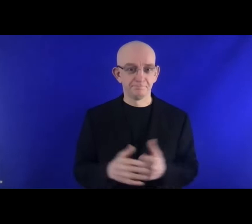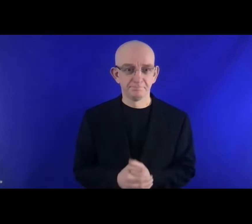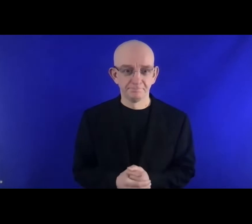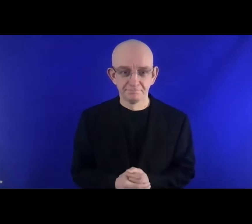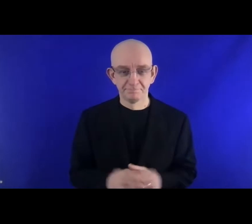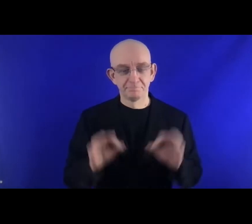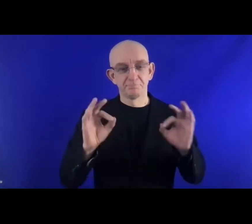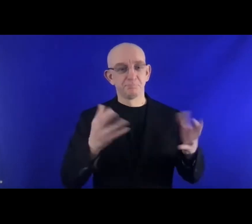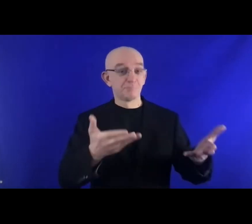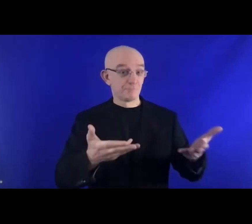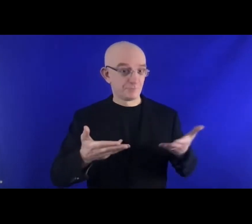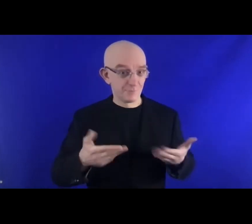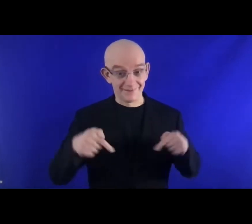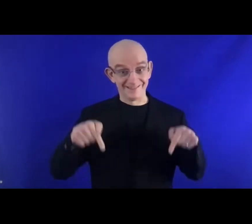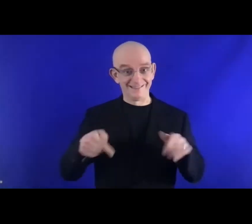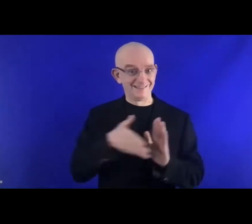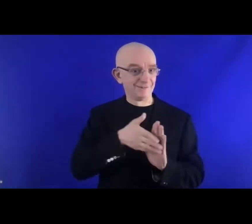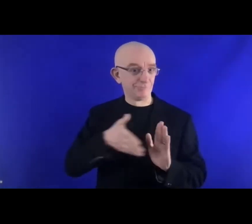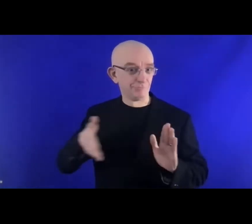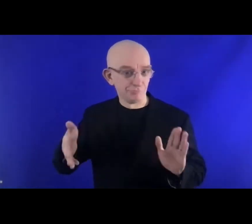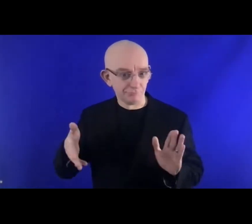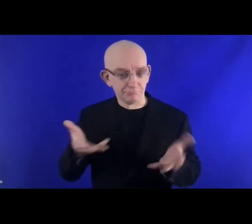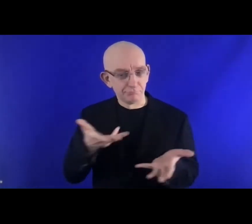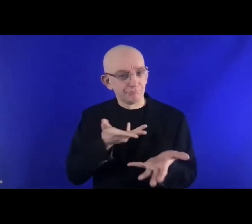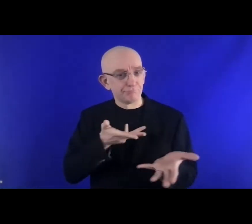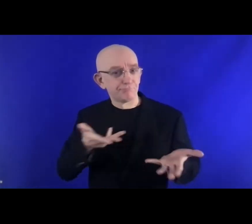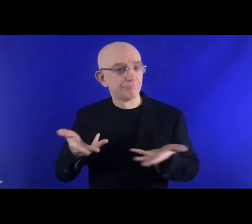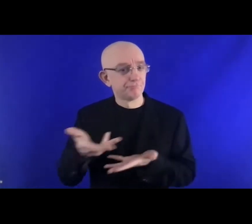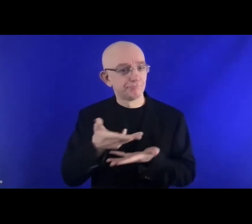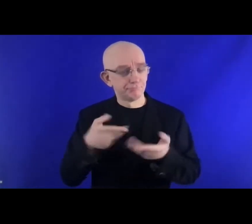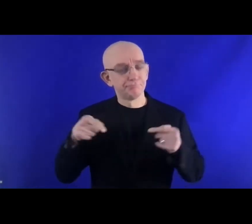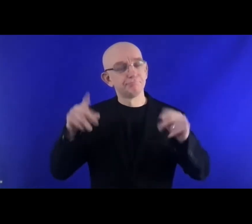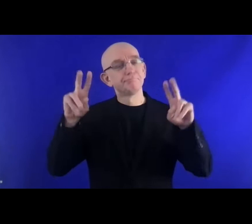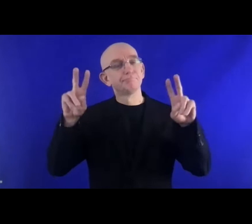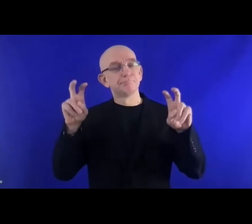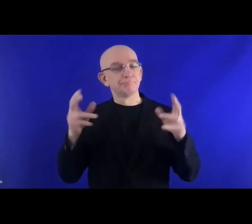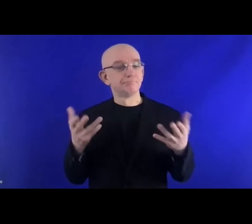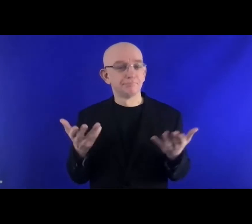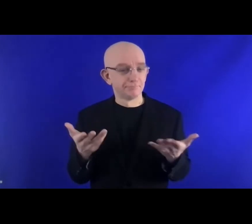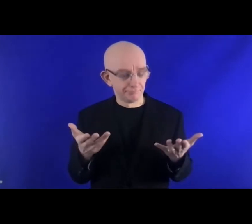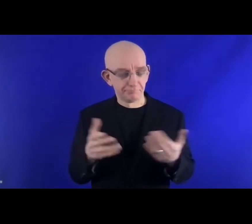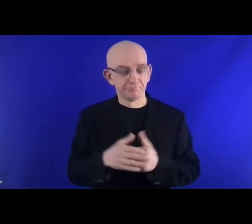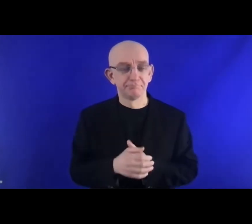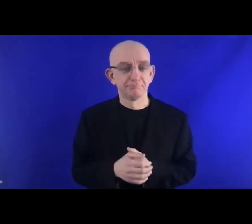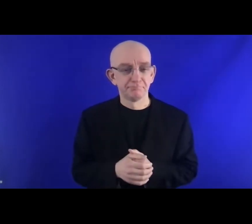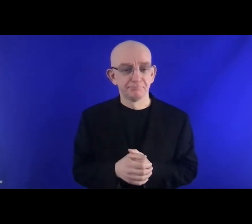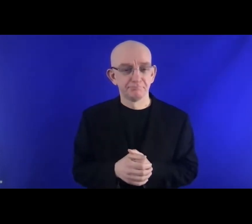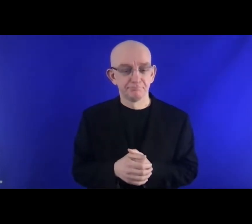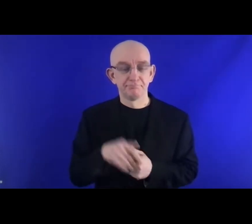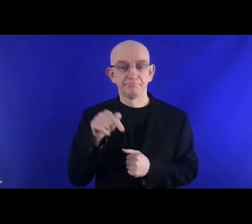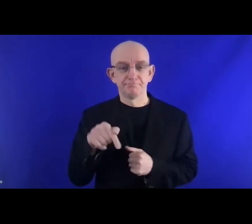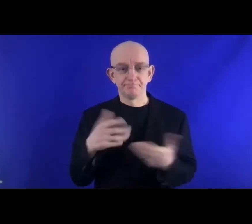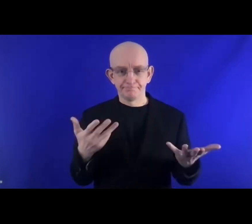roundtable entitled Gaps and Challenges for the Participation of Young People with Disabilities. This is part of the